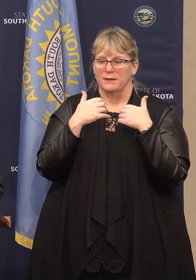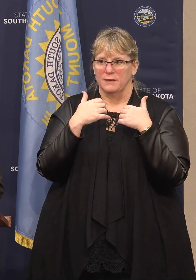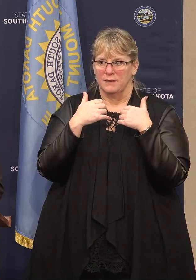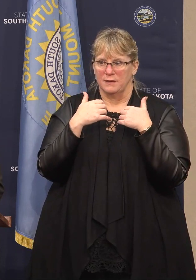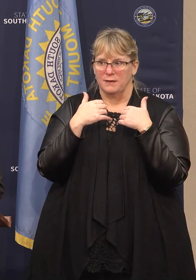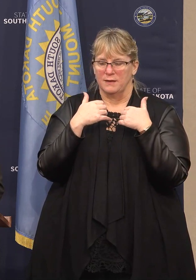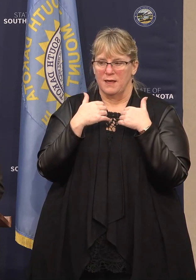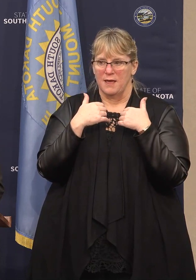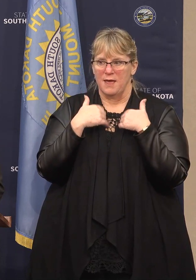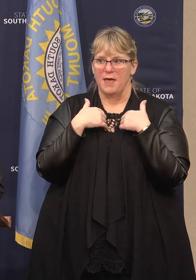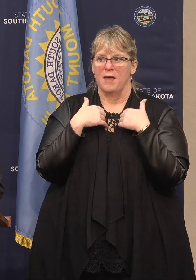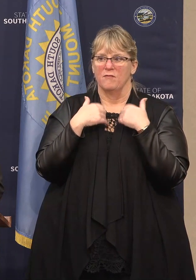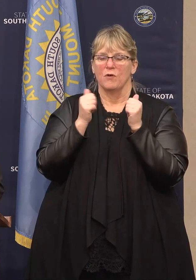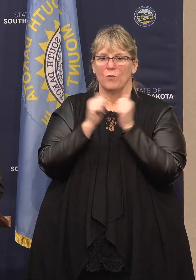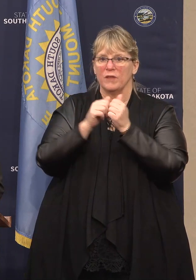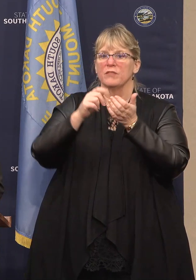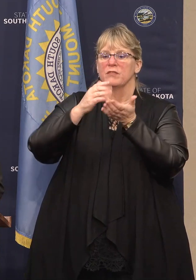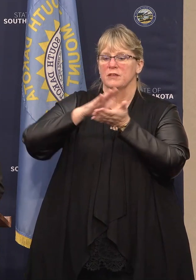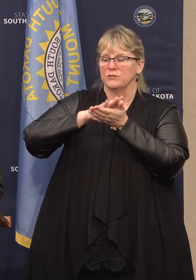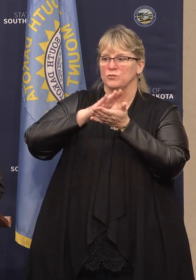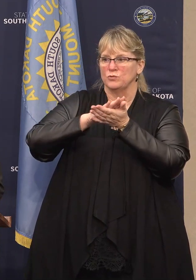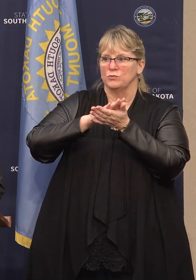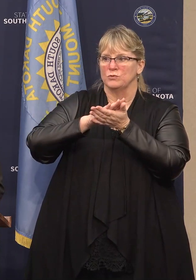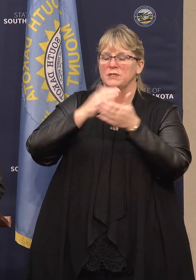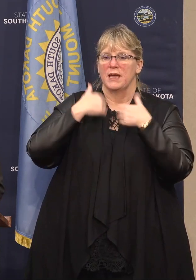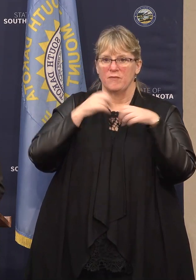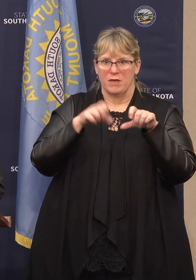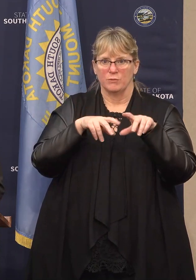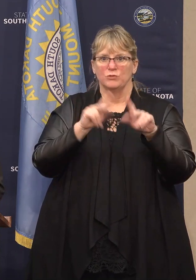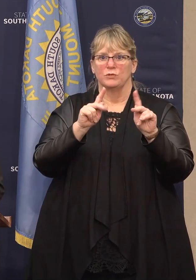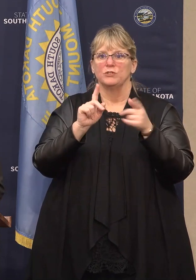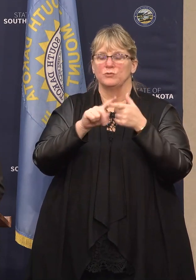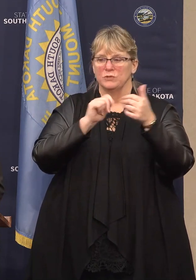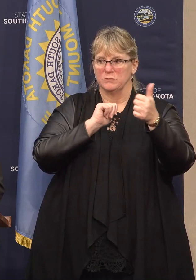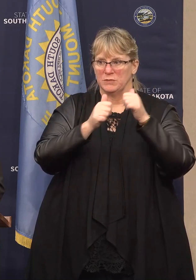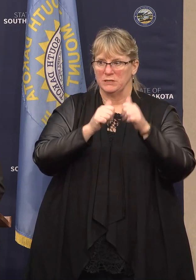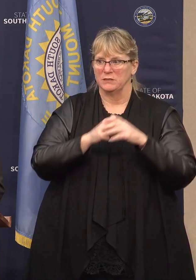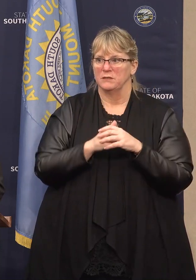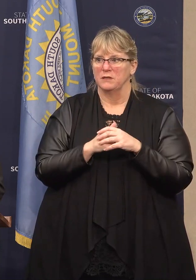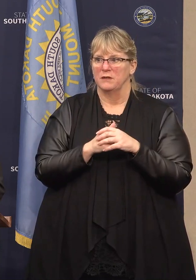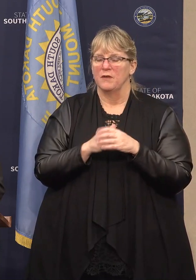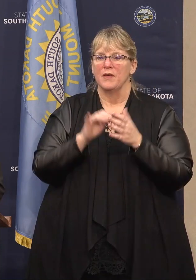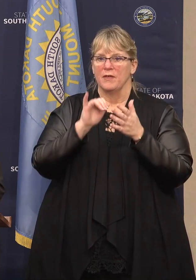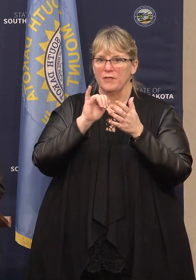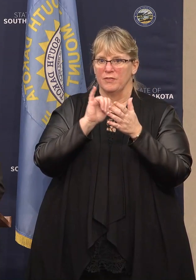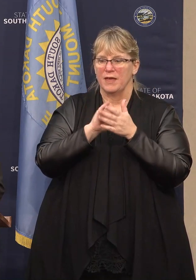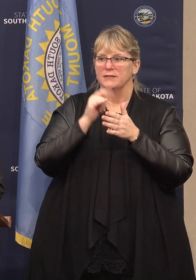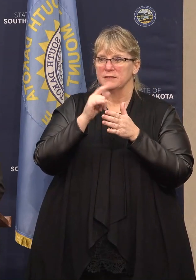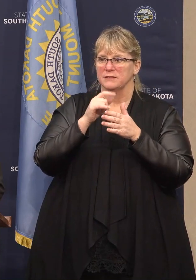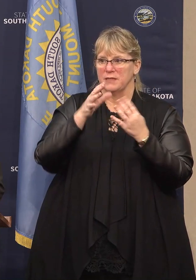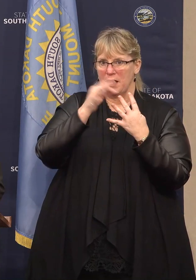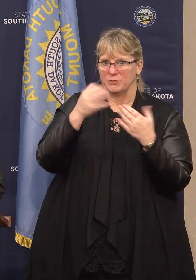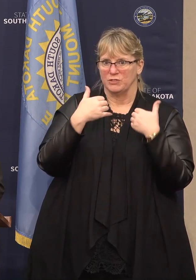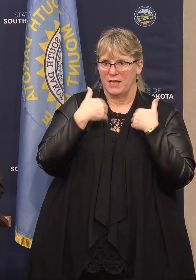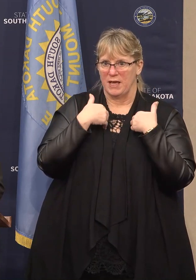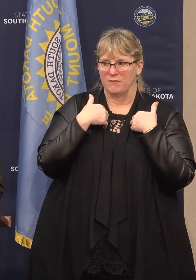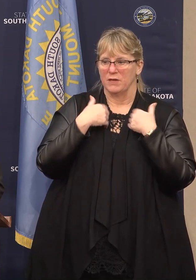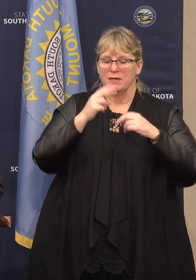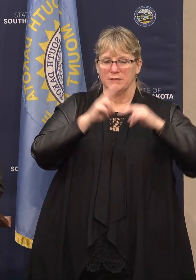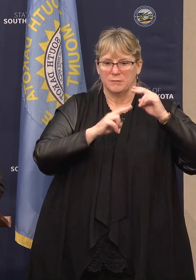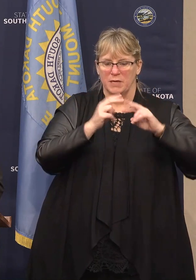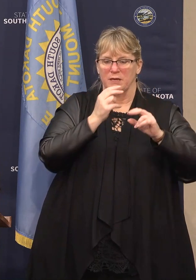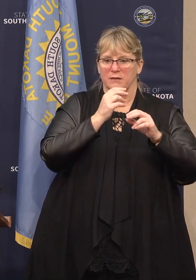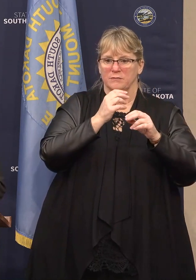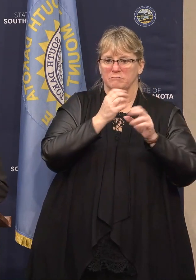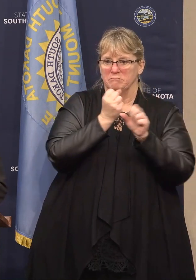with the school in order to be able to have the opportunity to compete. That is the avenue that they have, to build their case, make their